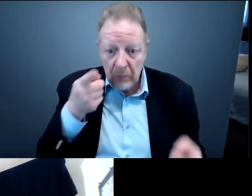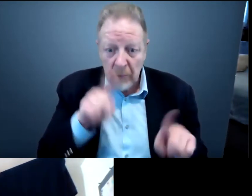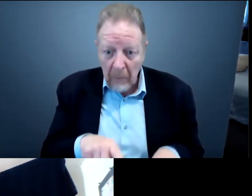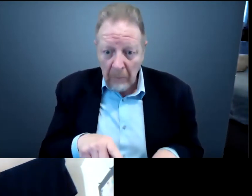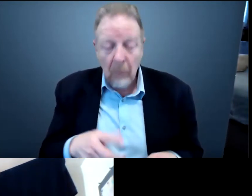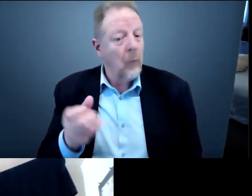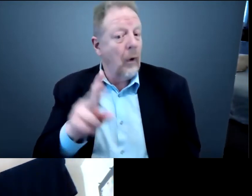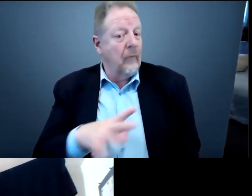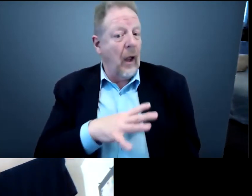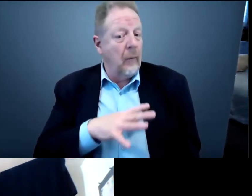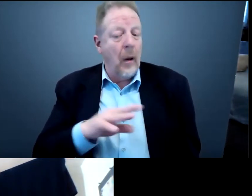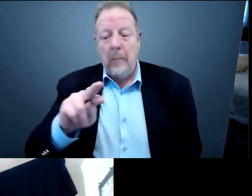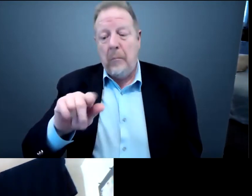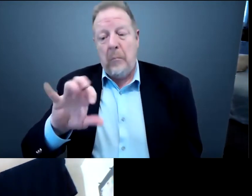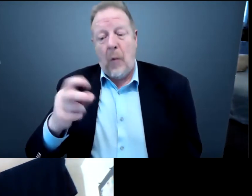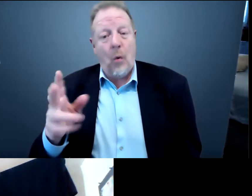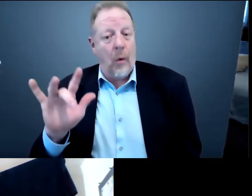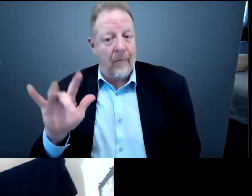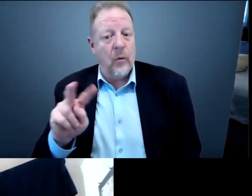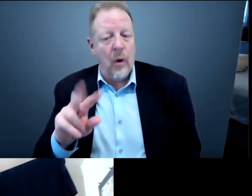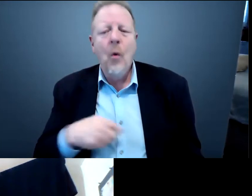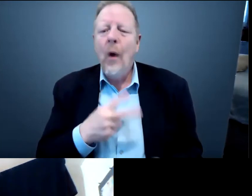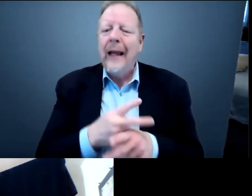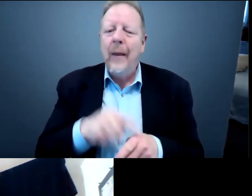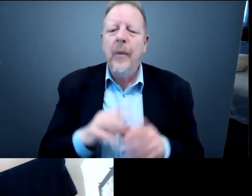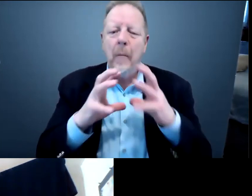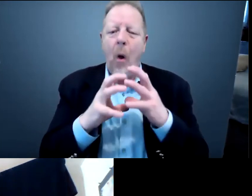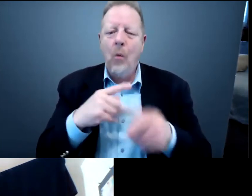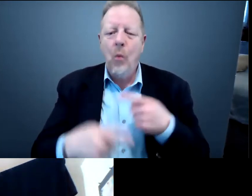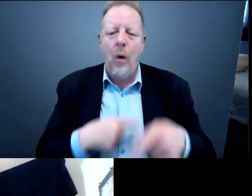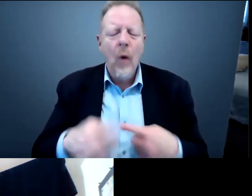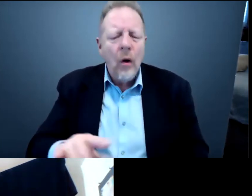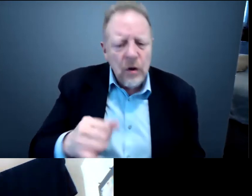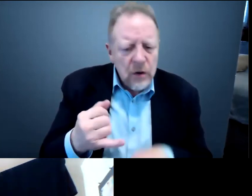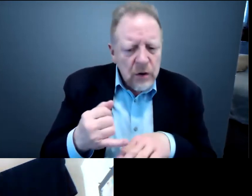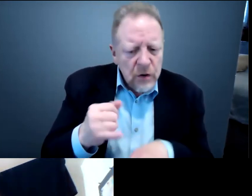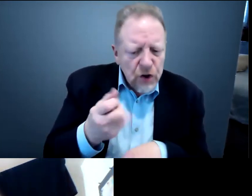Okay, so we'll keep the ball rolling. You had something to say, Jan?